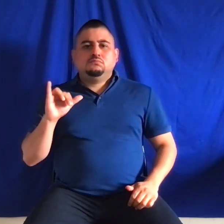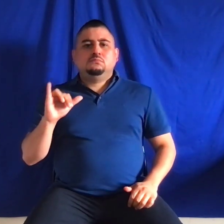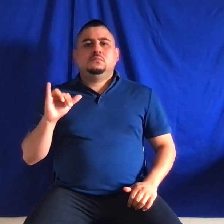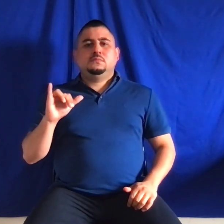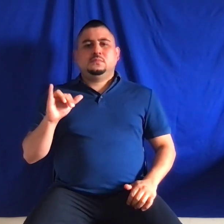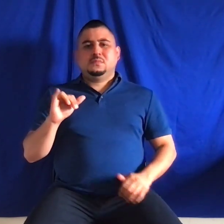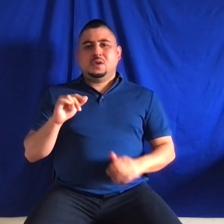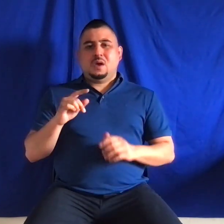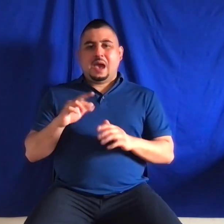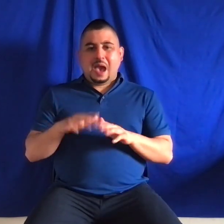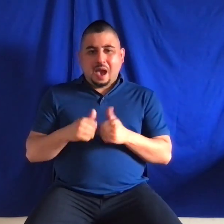their encounter had been,